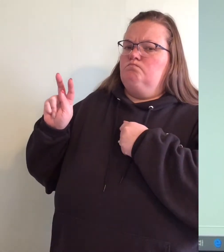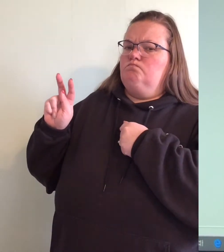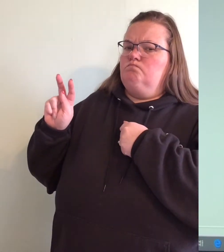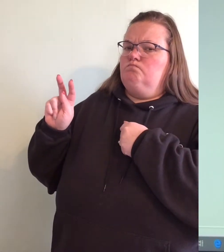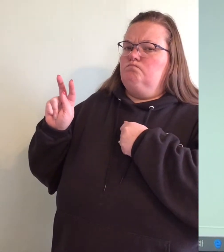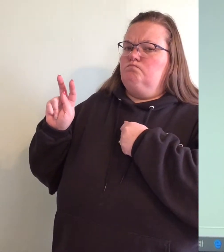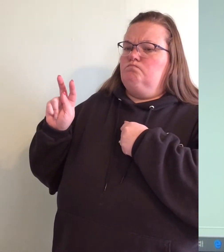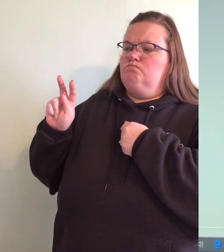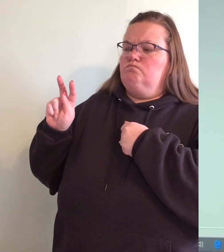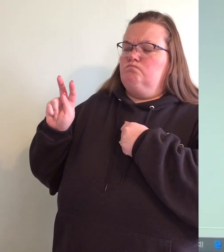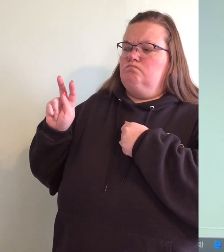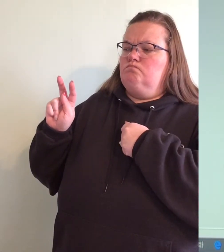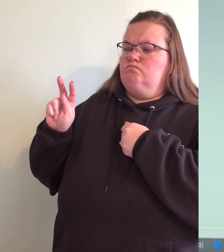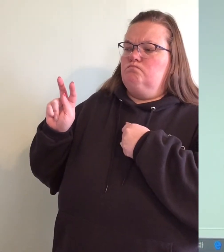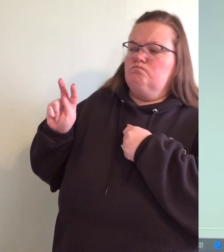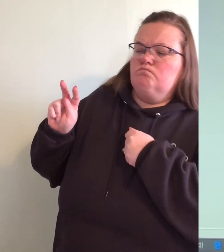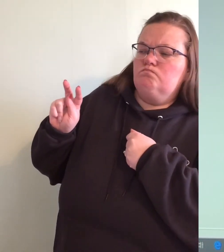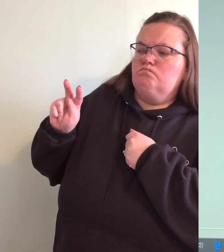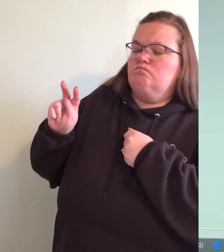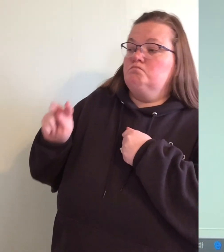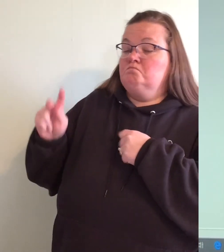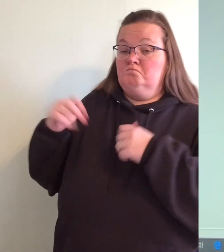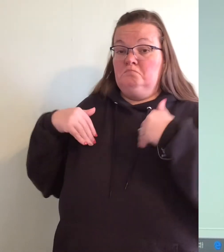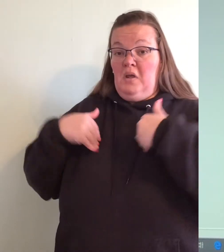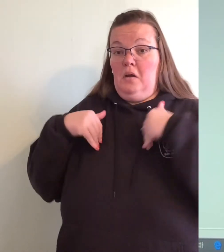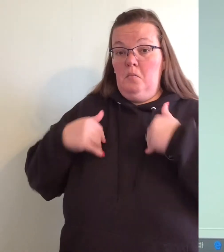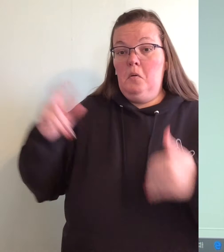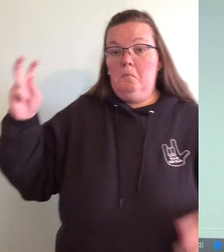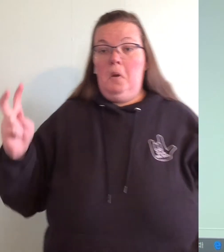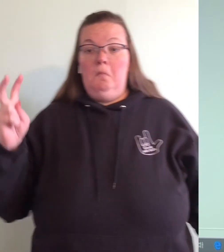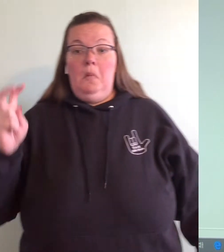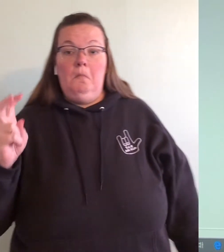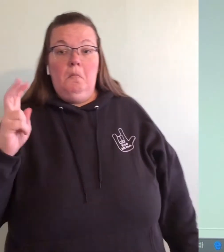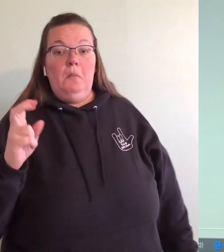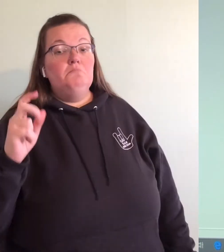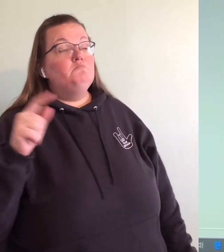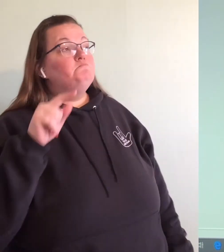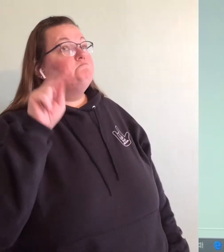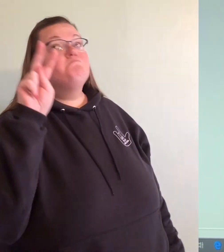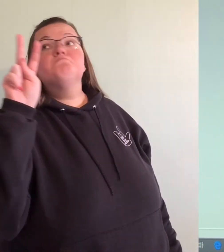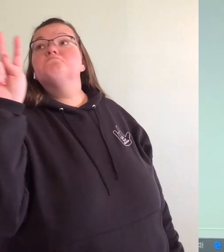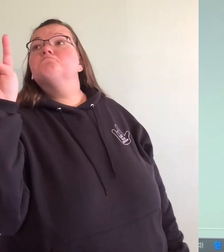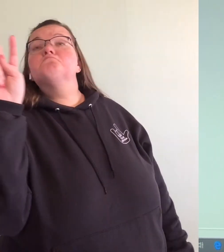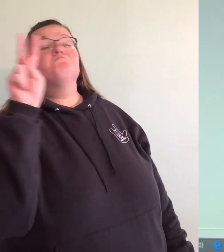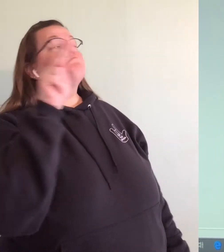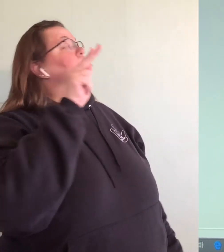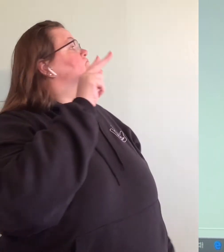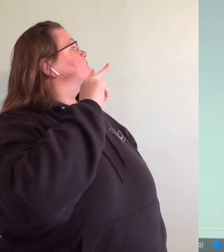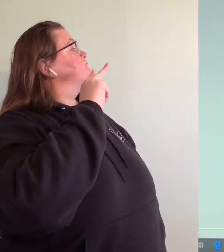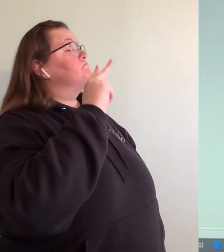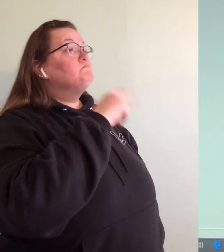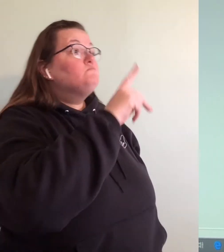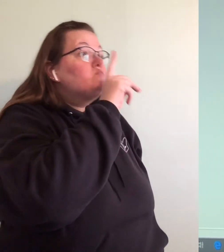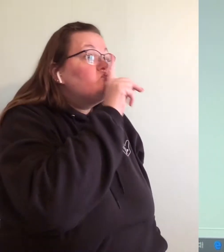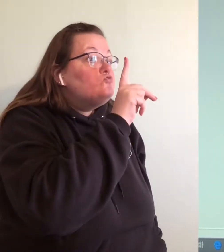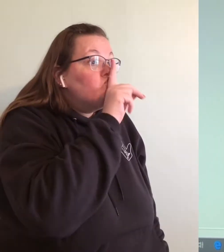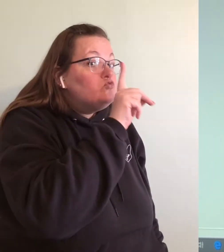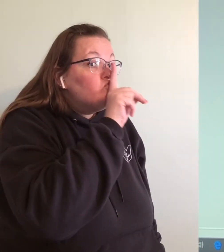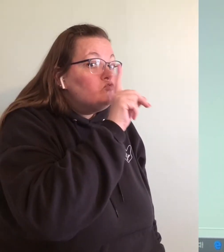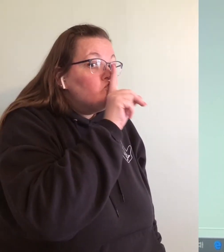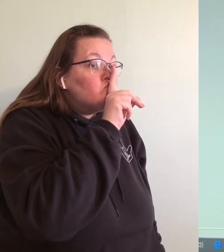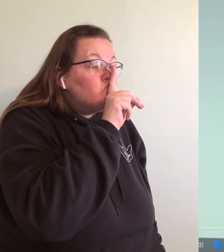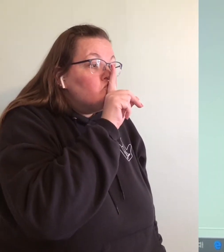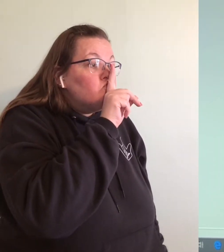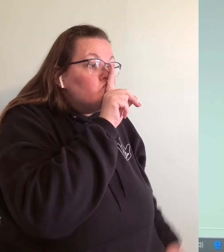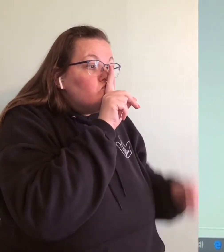came out from behind the tree, glanced all around as if it were afraid someone was watching, and said, "Hush,"